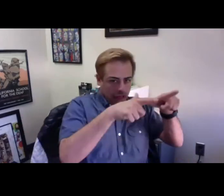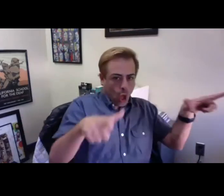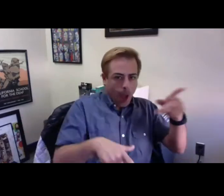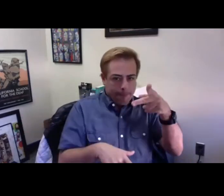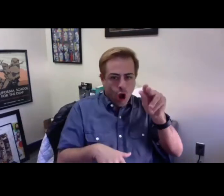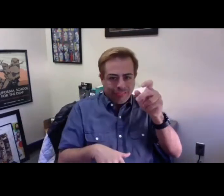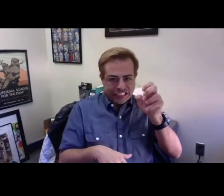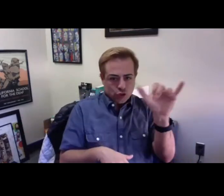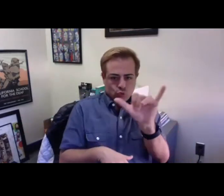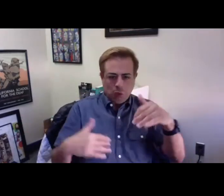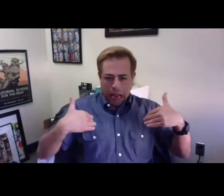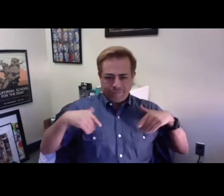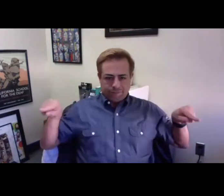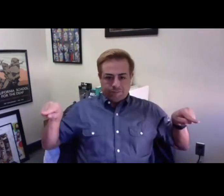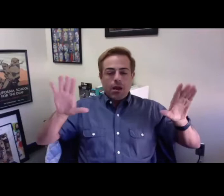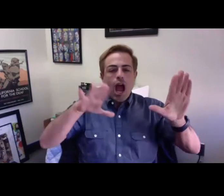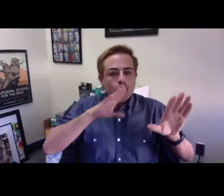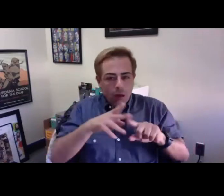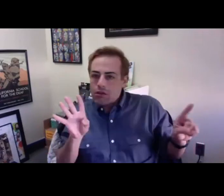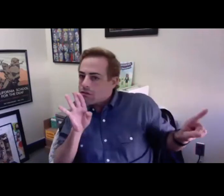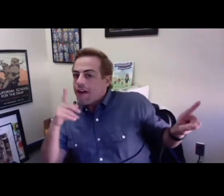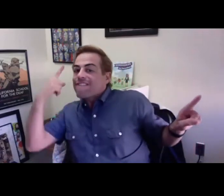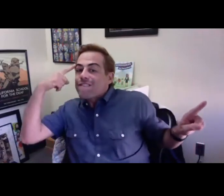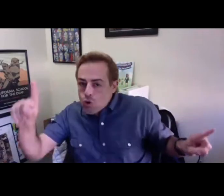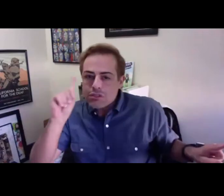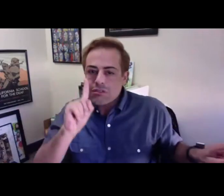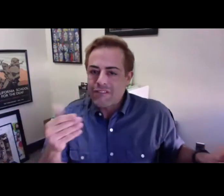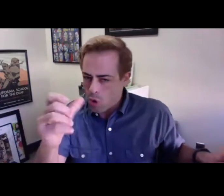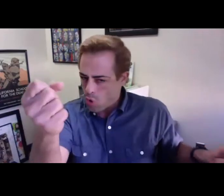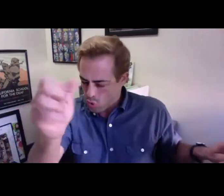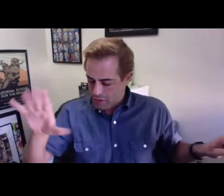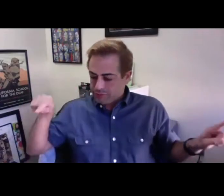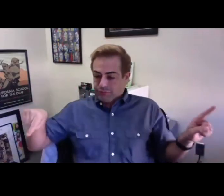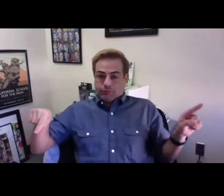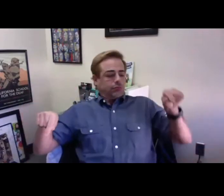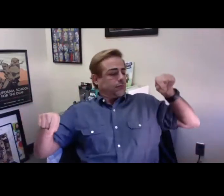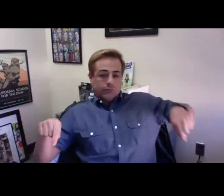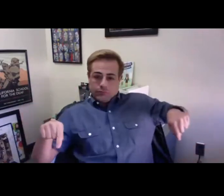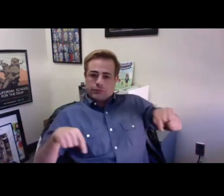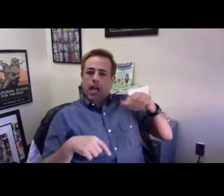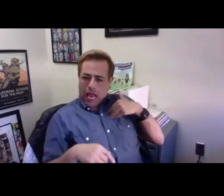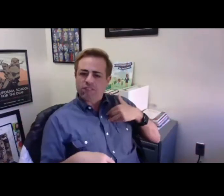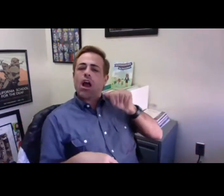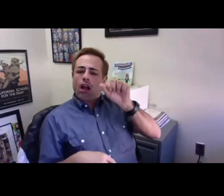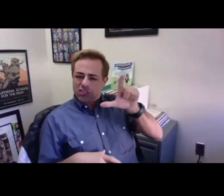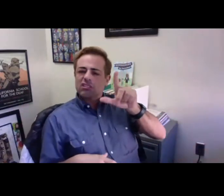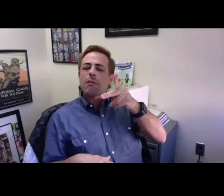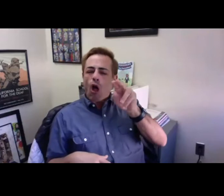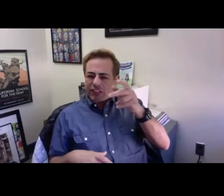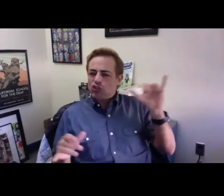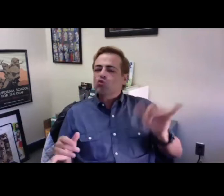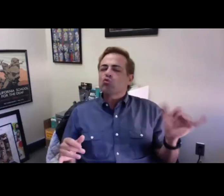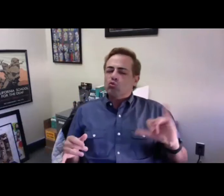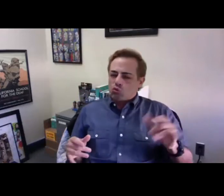and uses, but in sign language, the same thing is